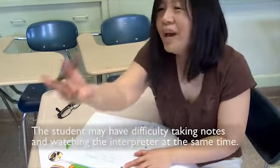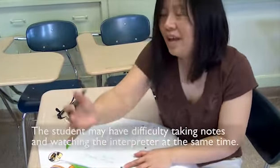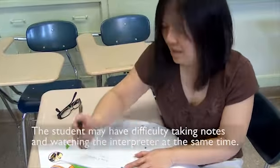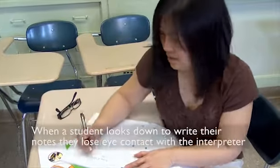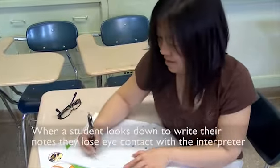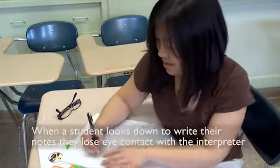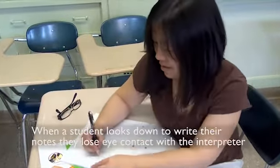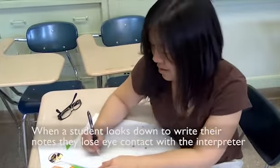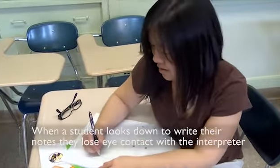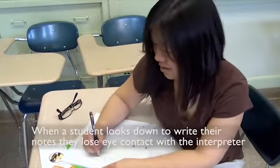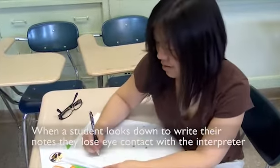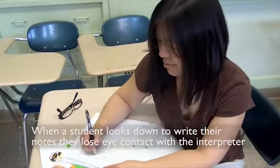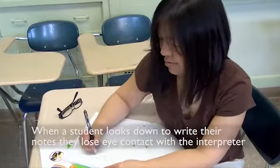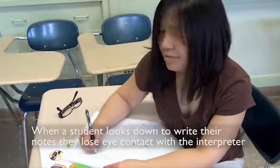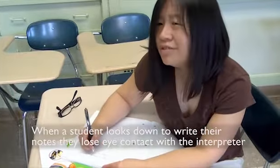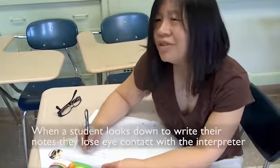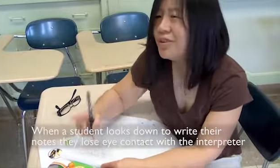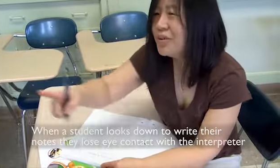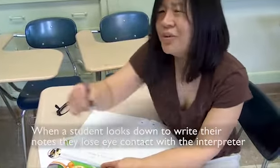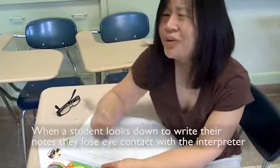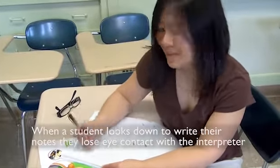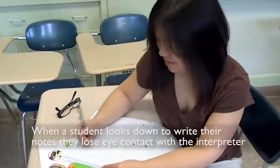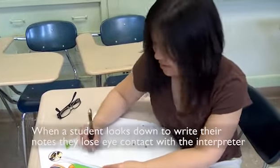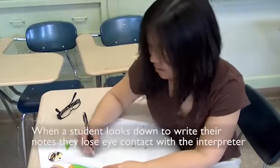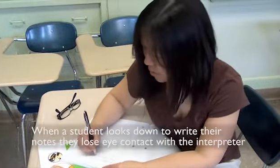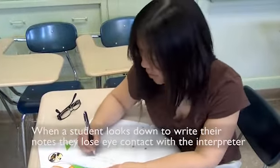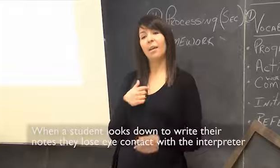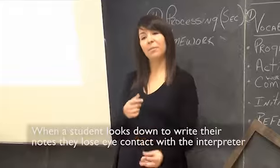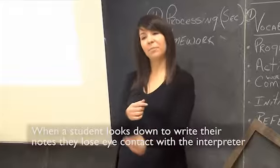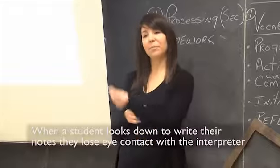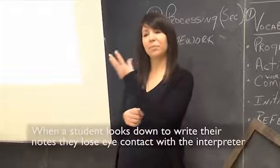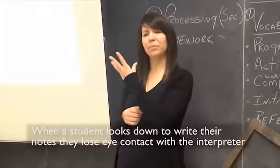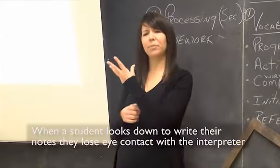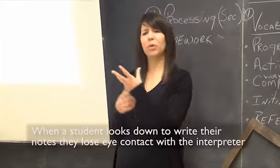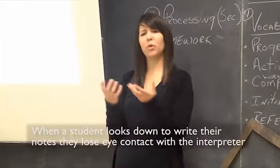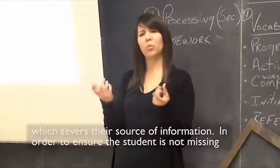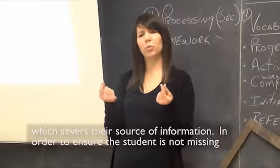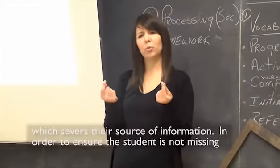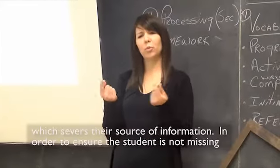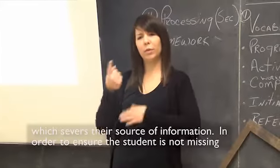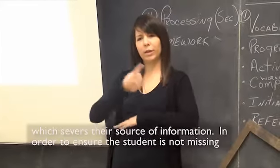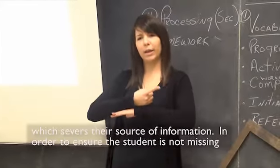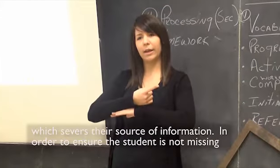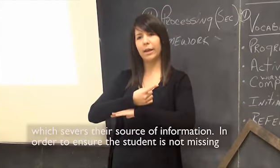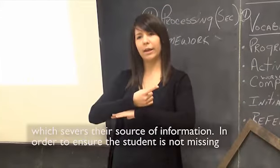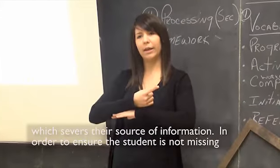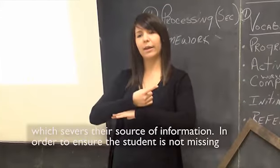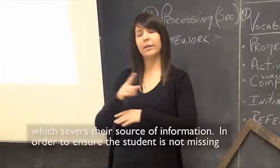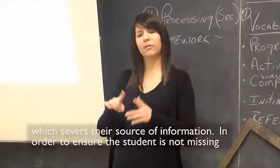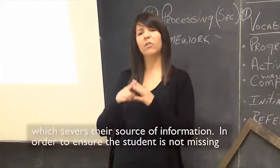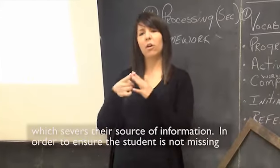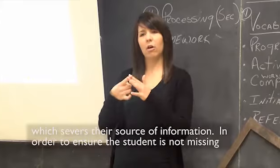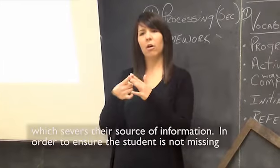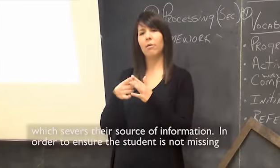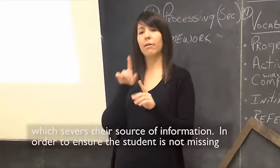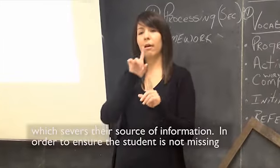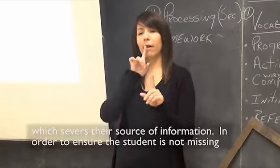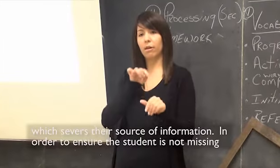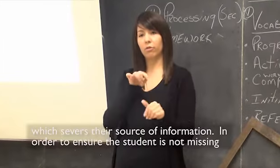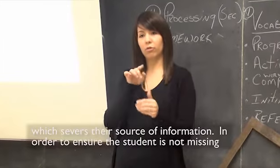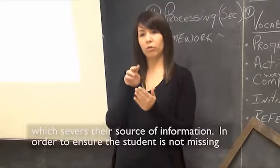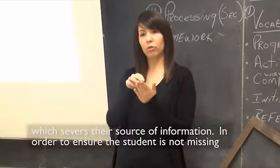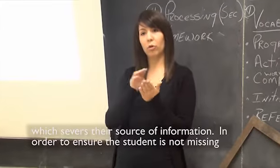time. When a student looks down to write their notes, they lose eye contact with the interpreter, which severs their source of